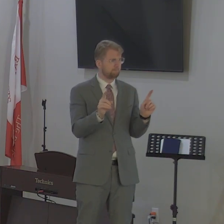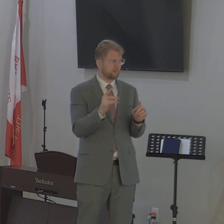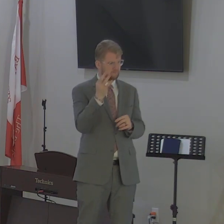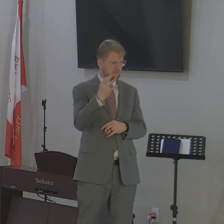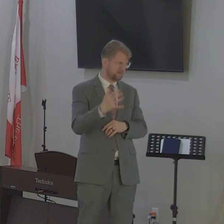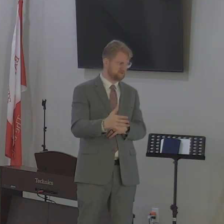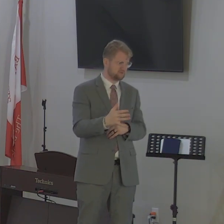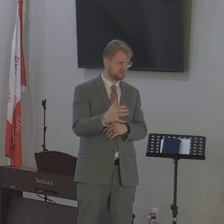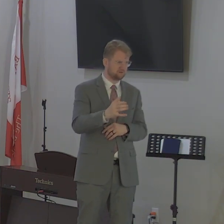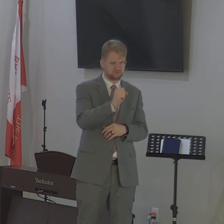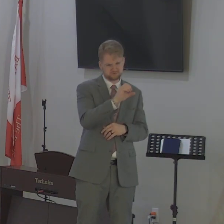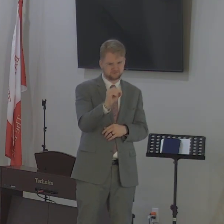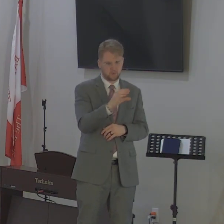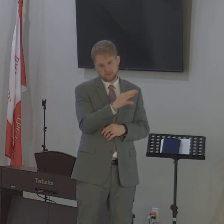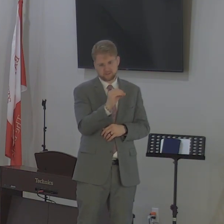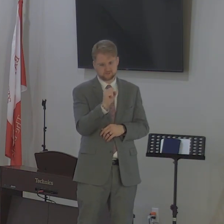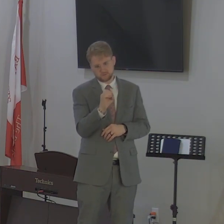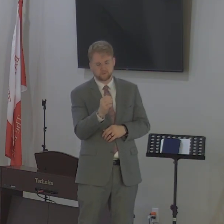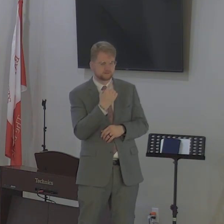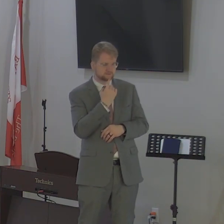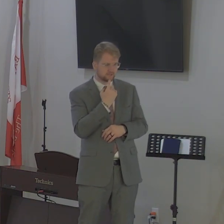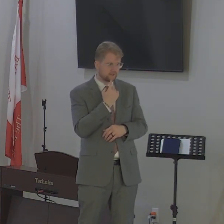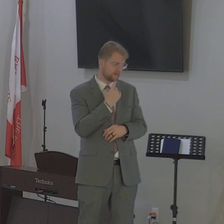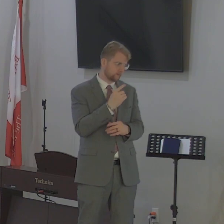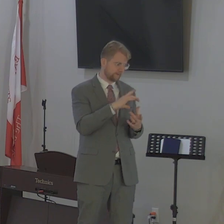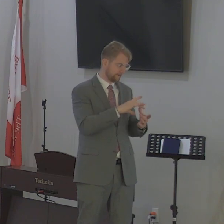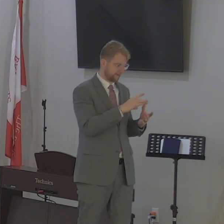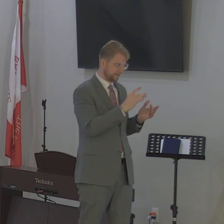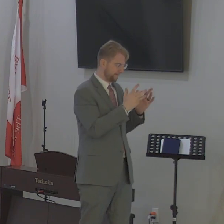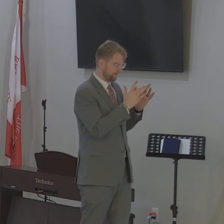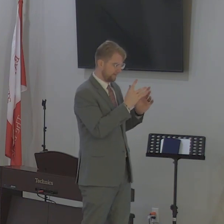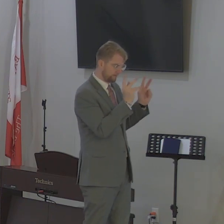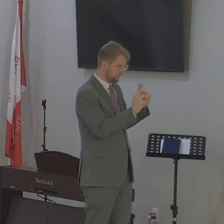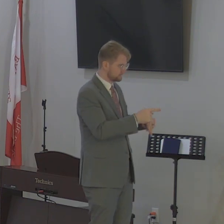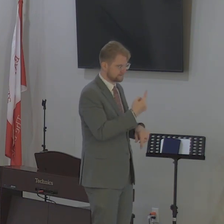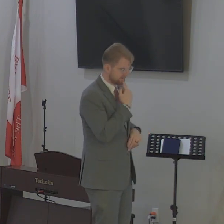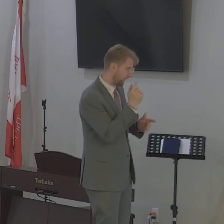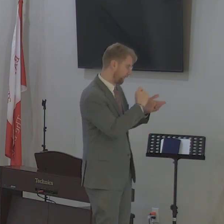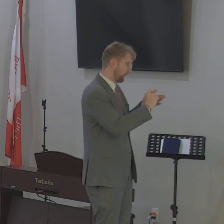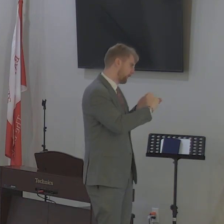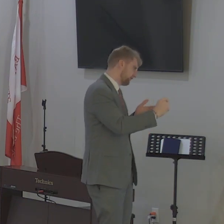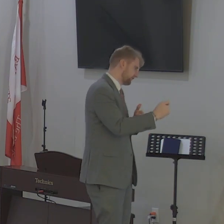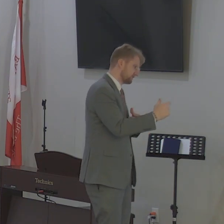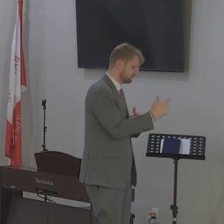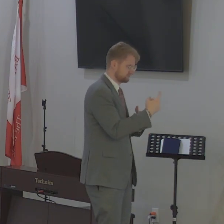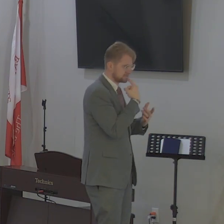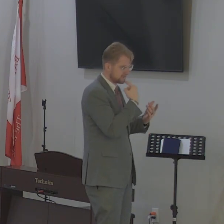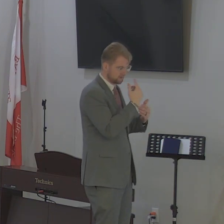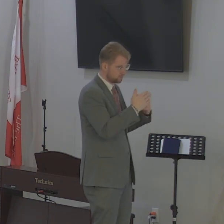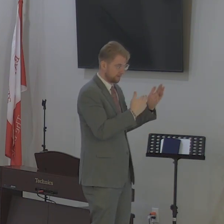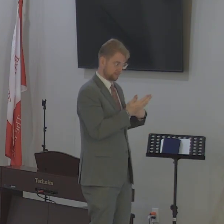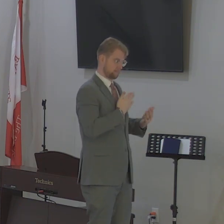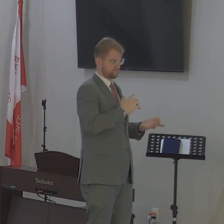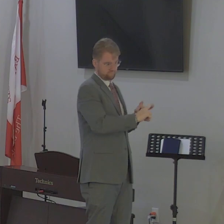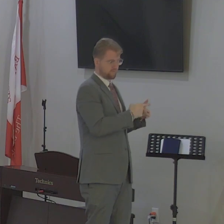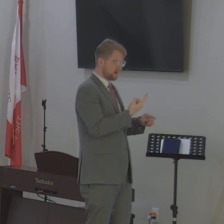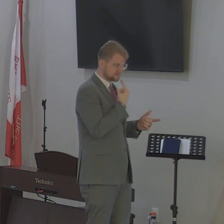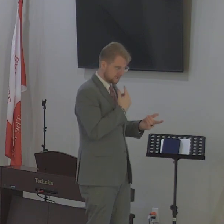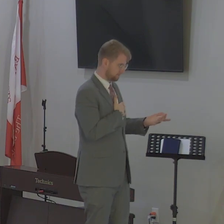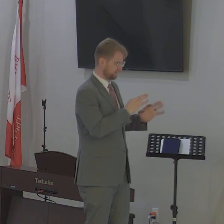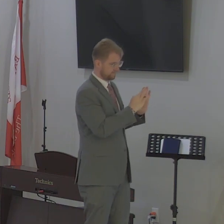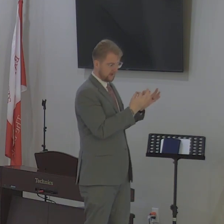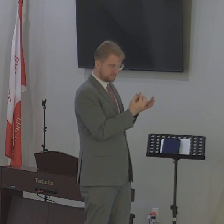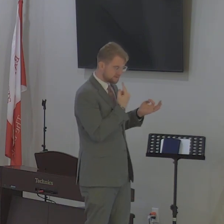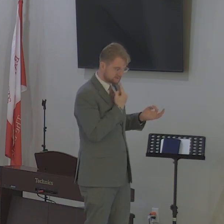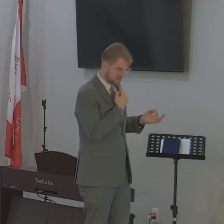and influencer so-and-so said, and internet so-and-so said, and an author so-and-so said, and my friend said, and my family